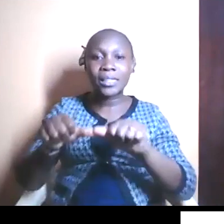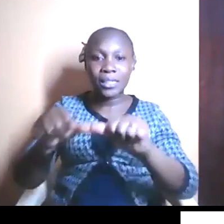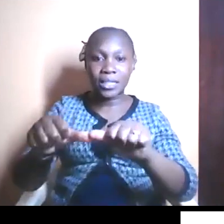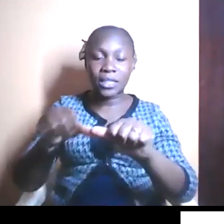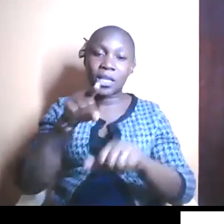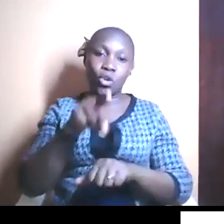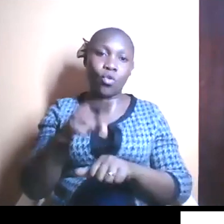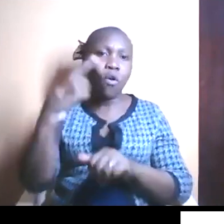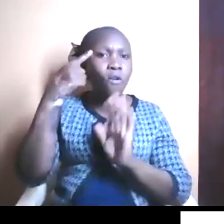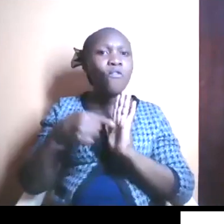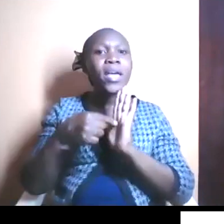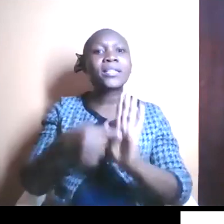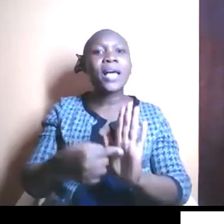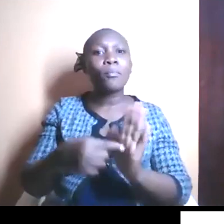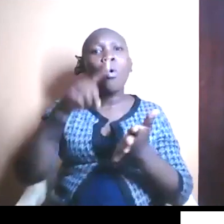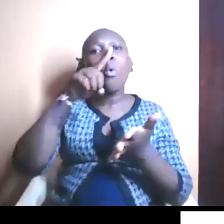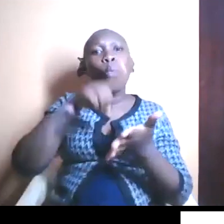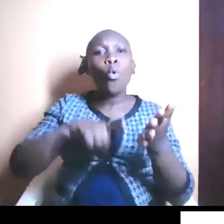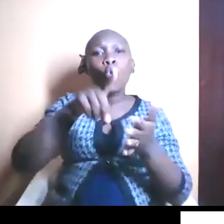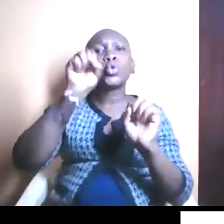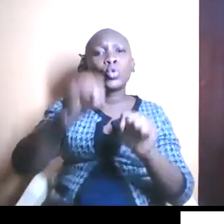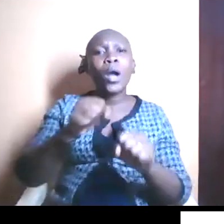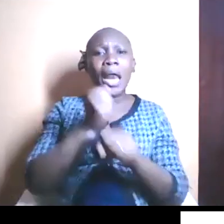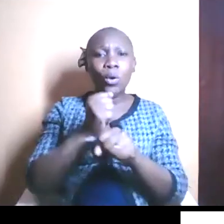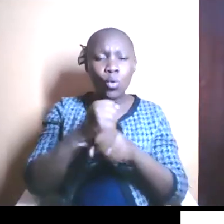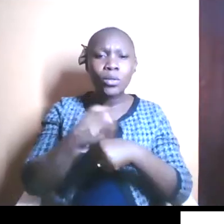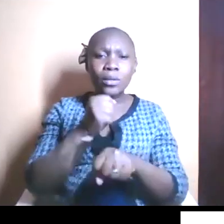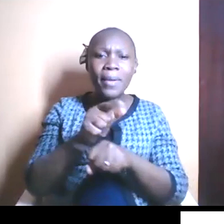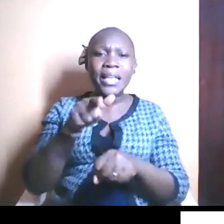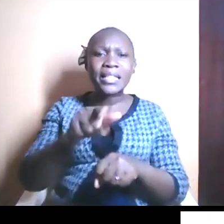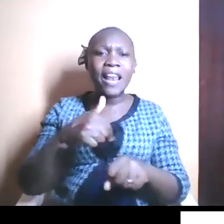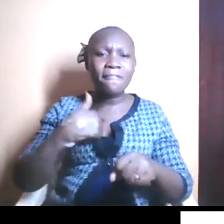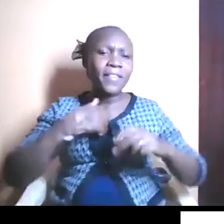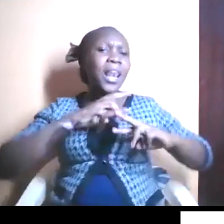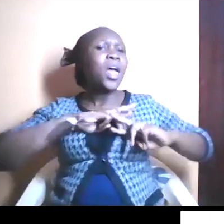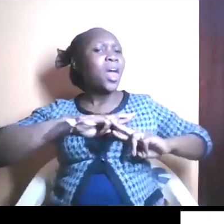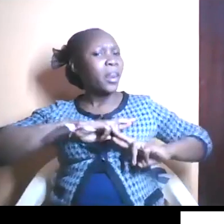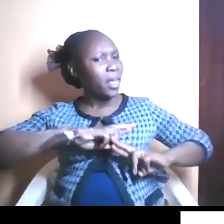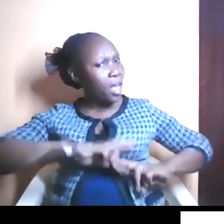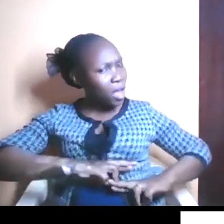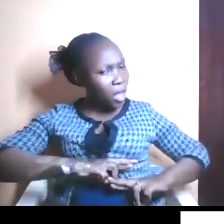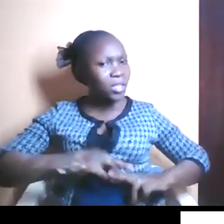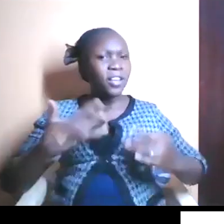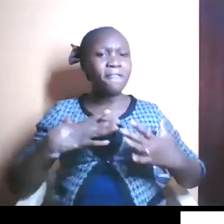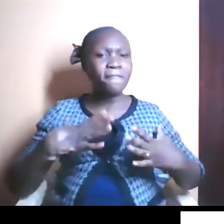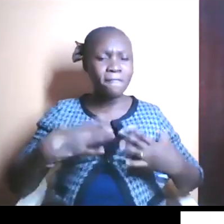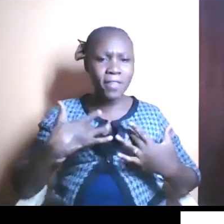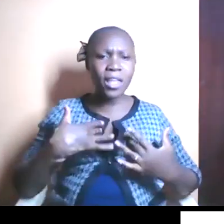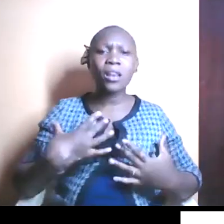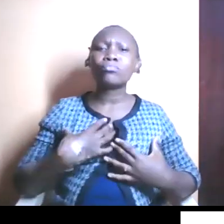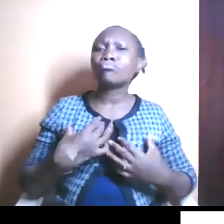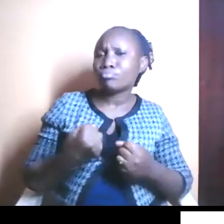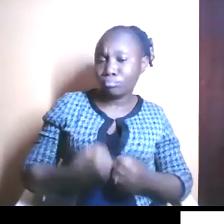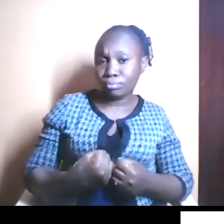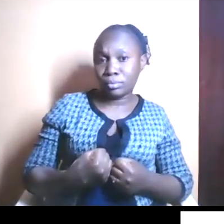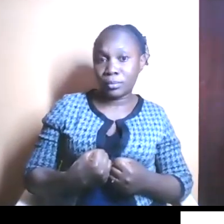be refreshed, to be re-energized, to be rested. Those are some things that we will be talking about.